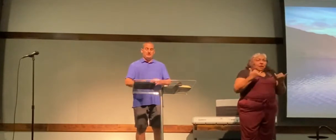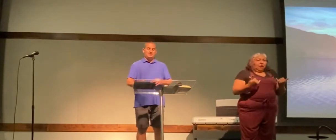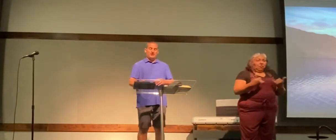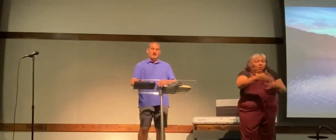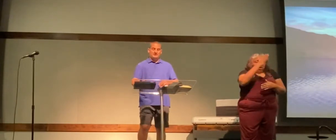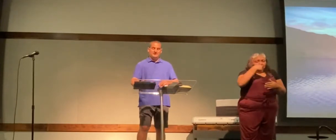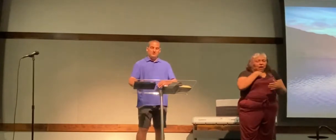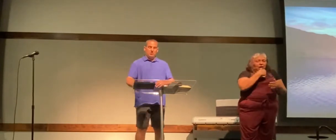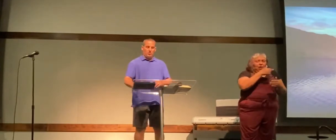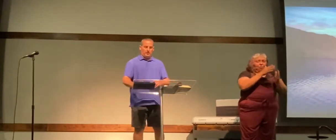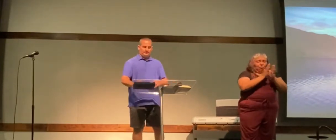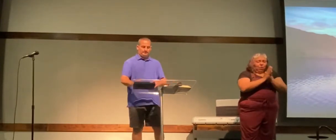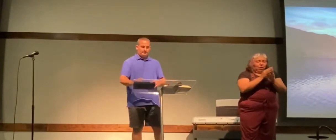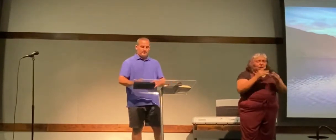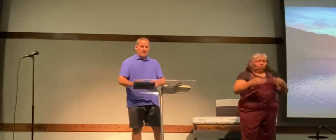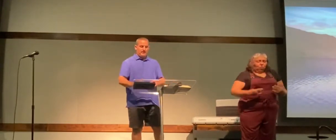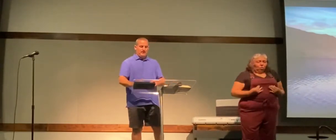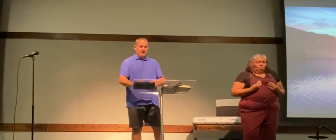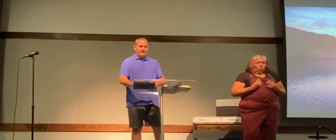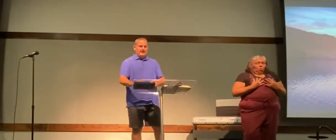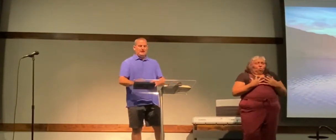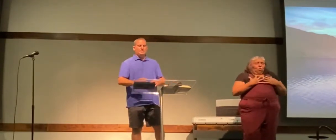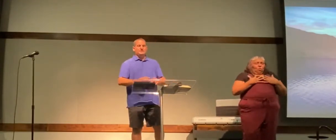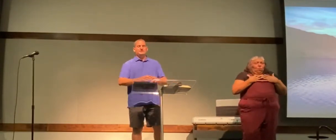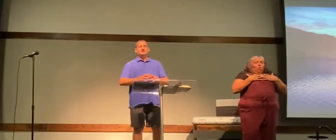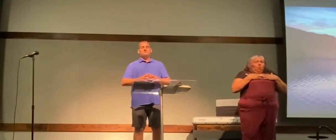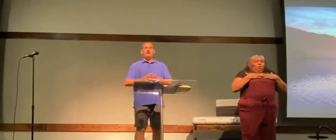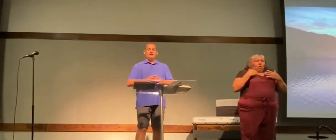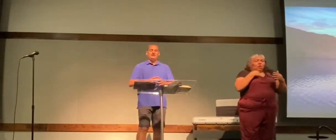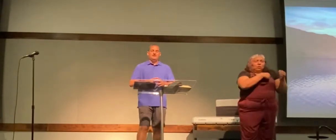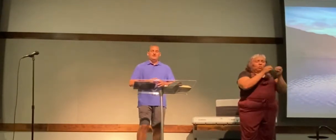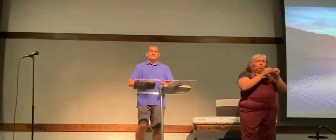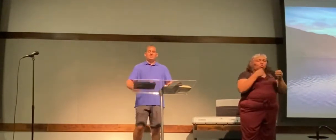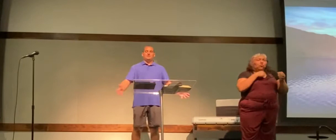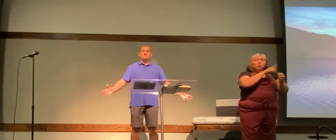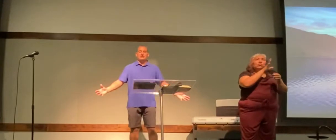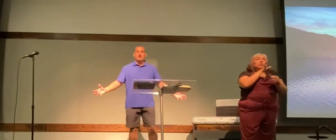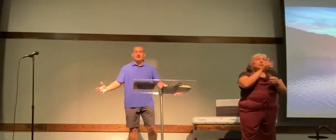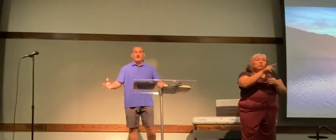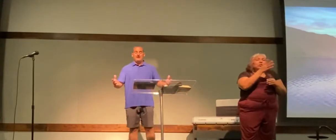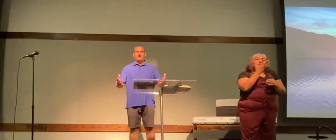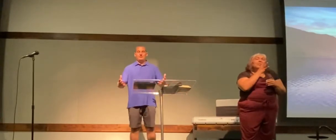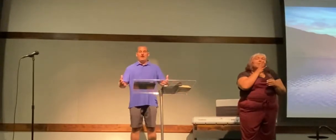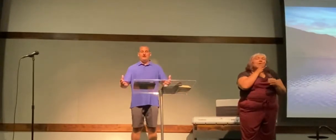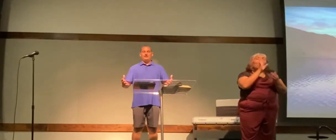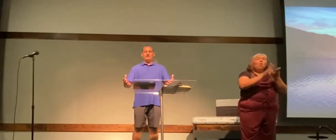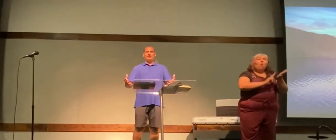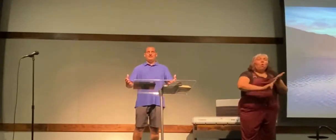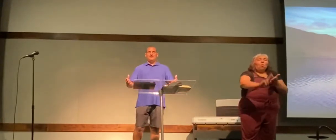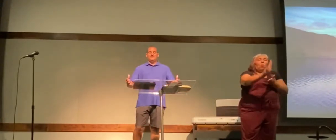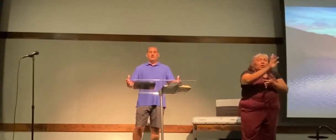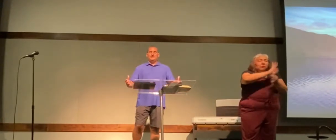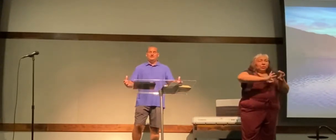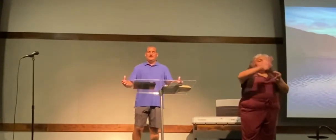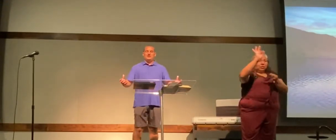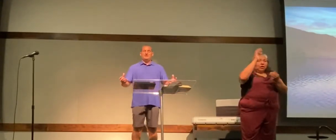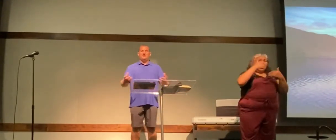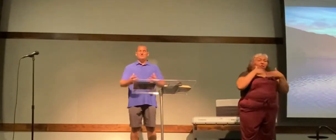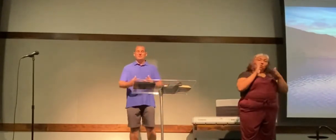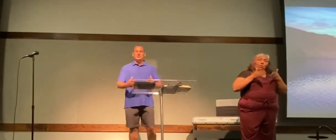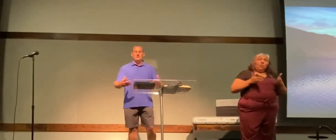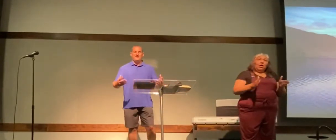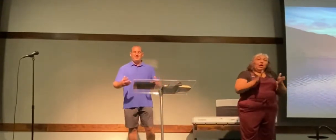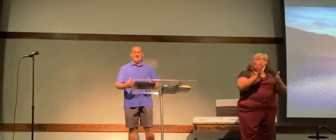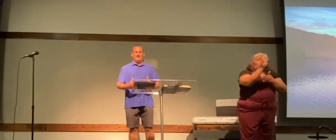it would pierce our hearts even more. And that you would just speak. So Holy Spirit, come have your way here. Holy Spirit,